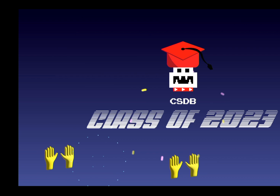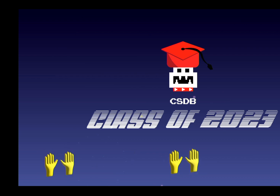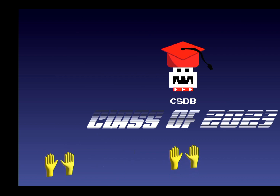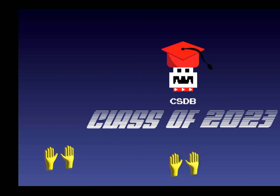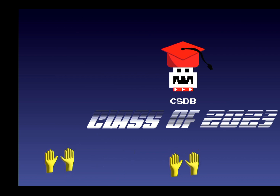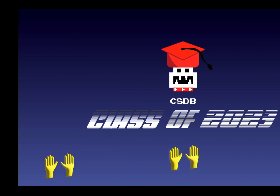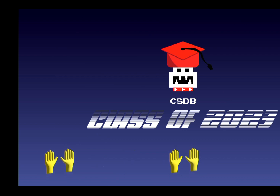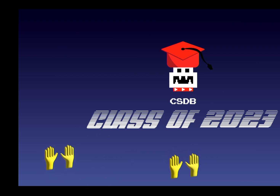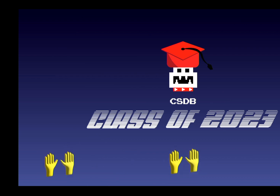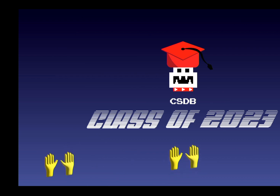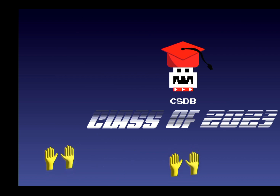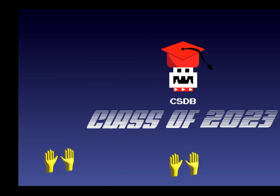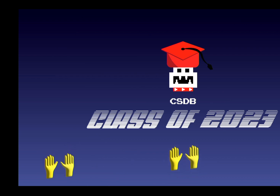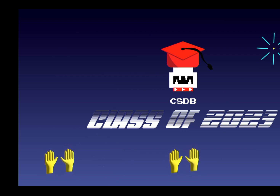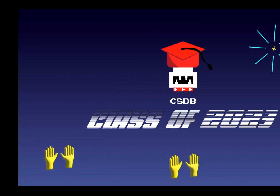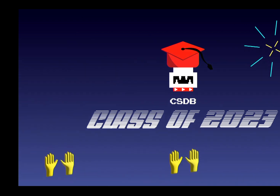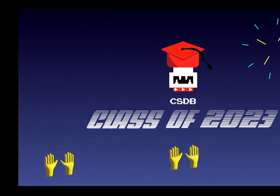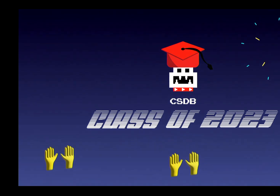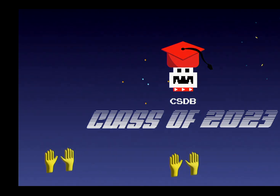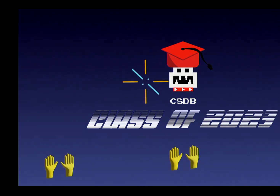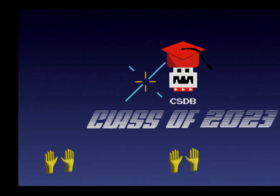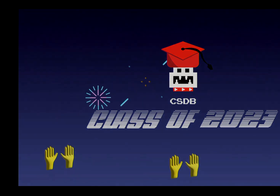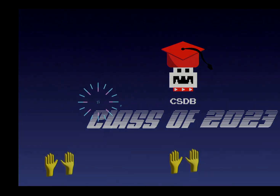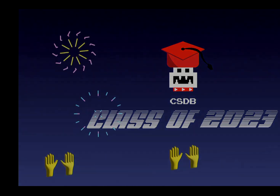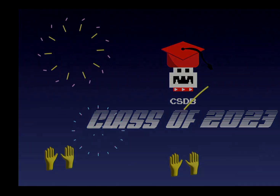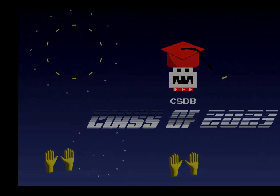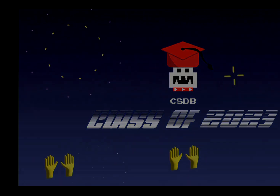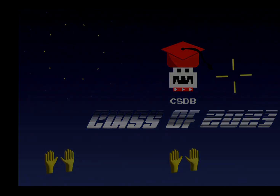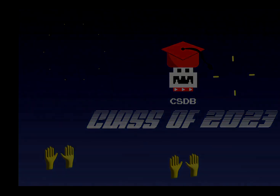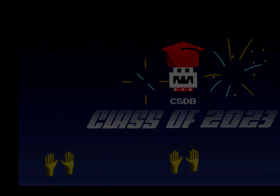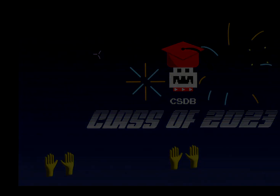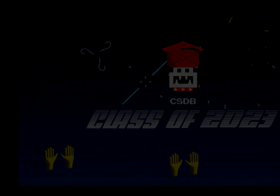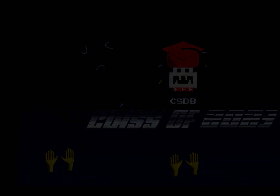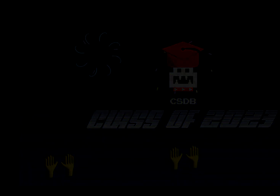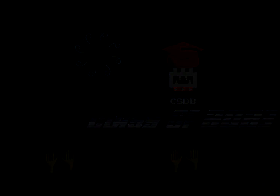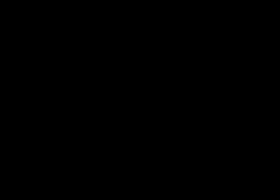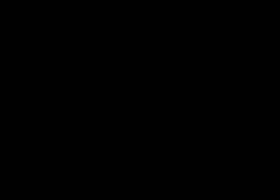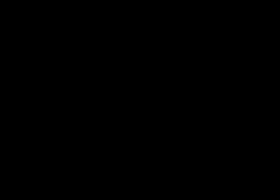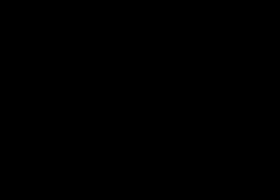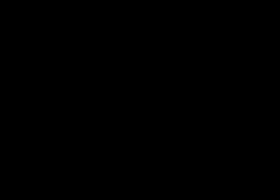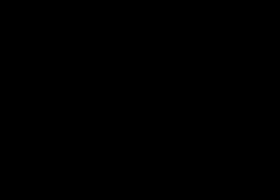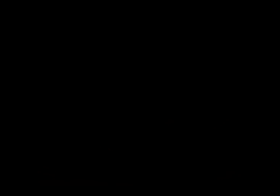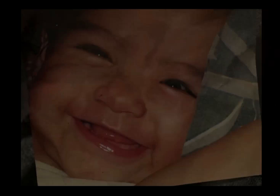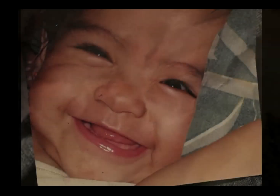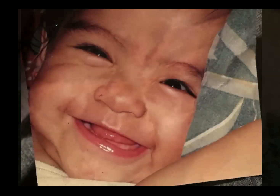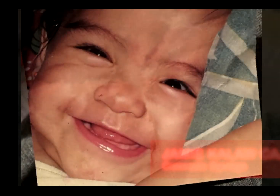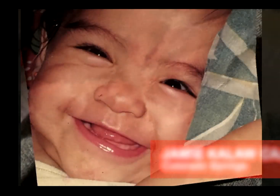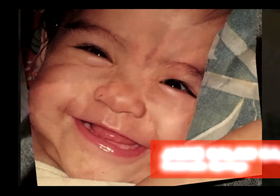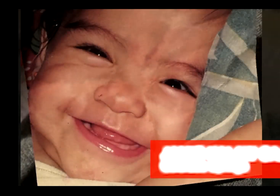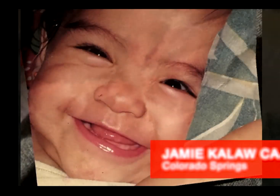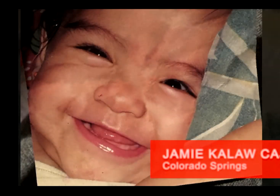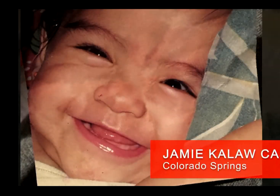burst all around the screen. J.